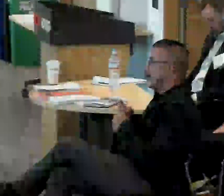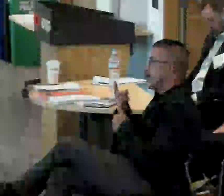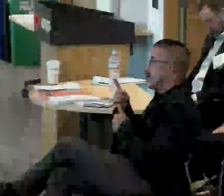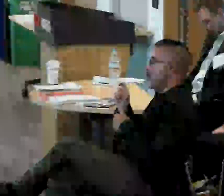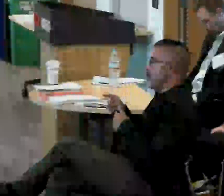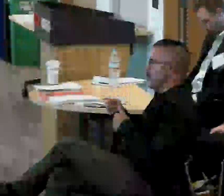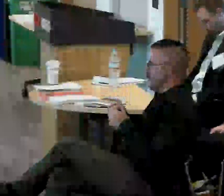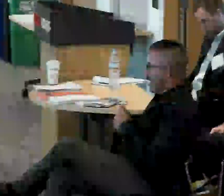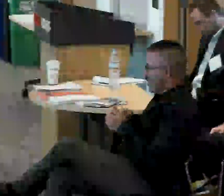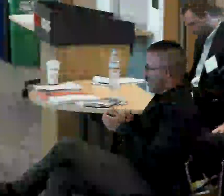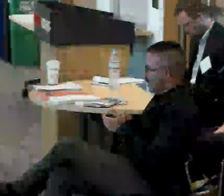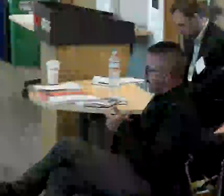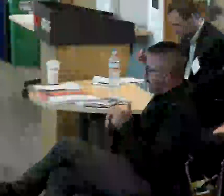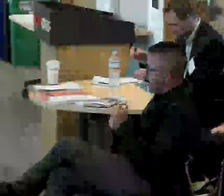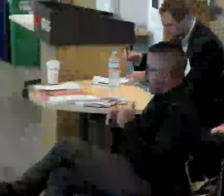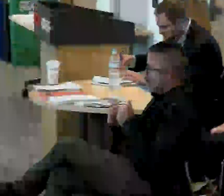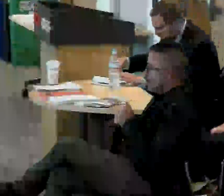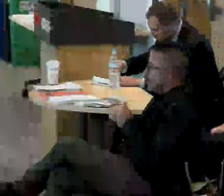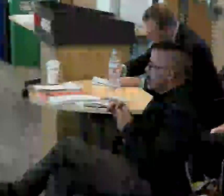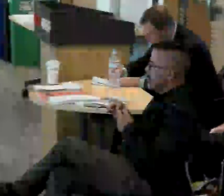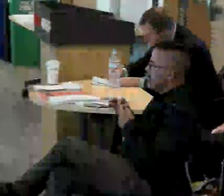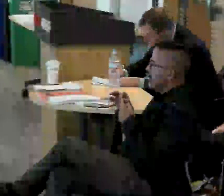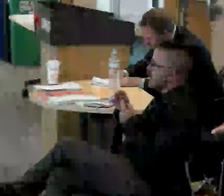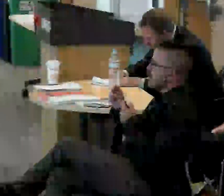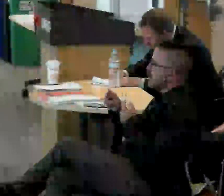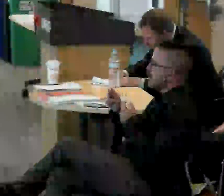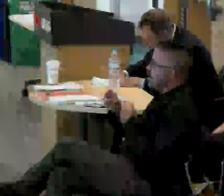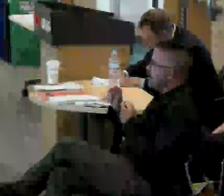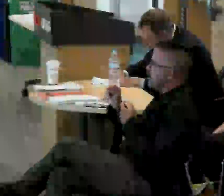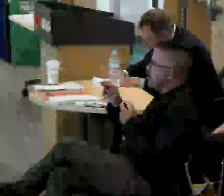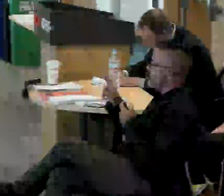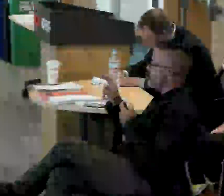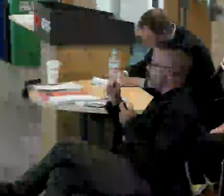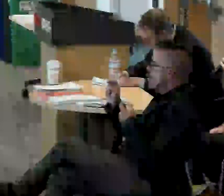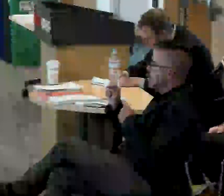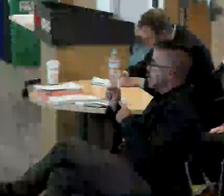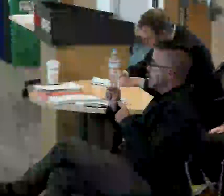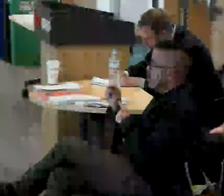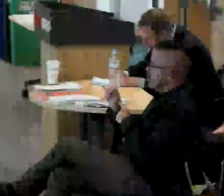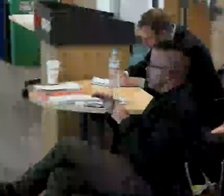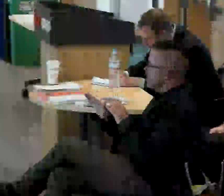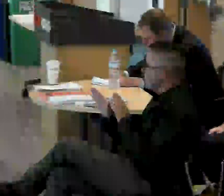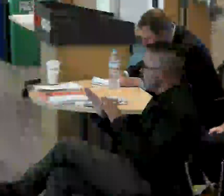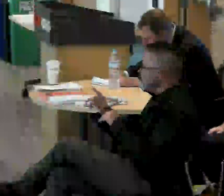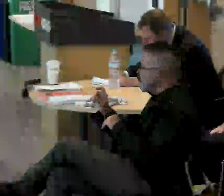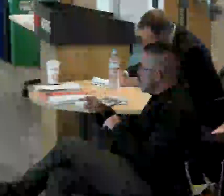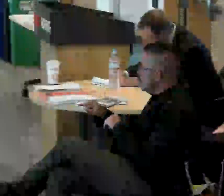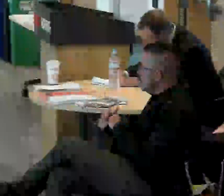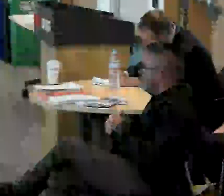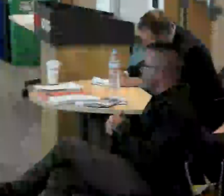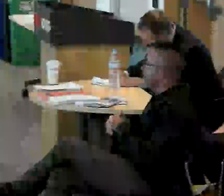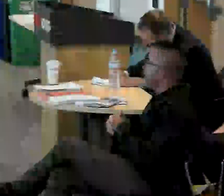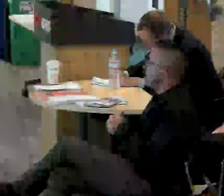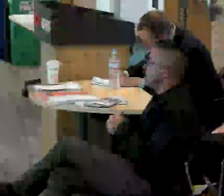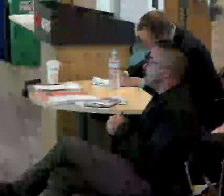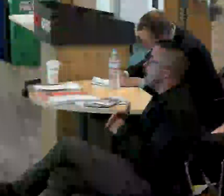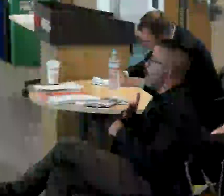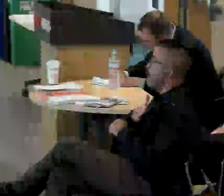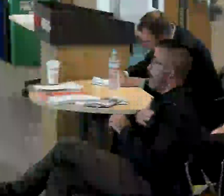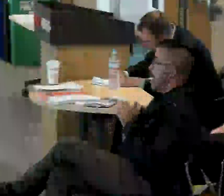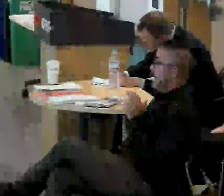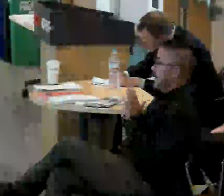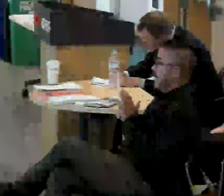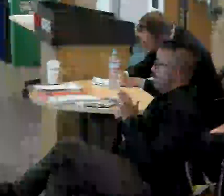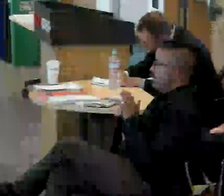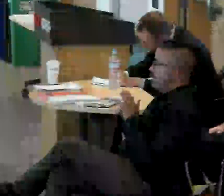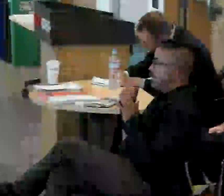this interact with special needs trusts? And that is just a great question. So the example that we like to use is like if I want to